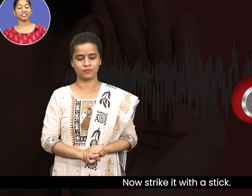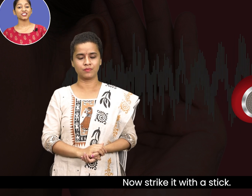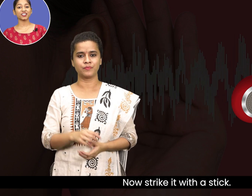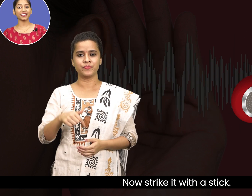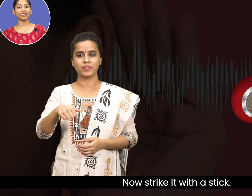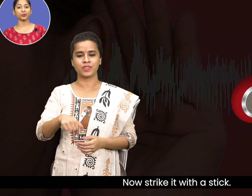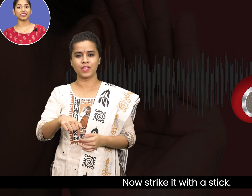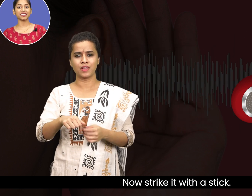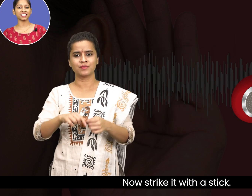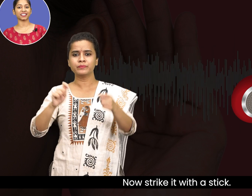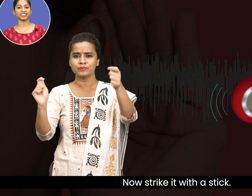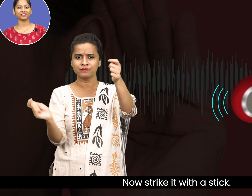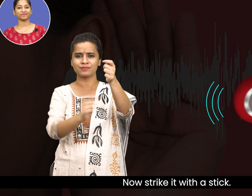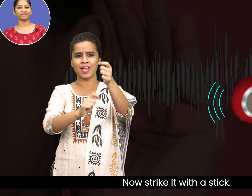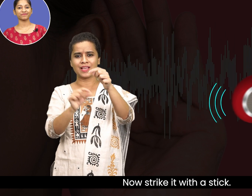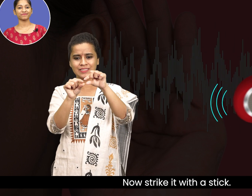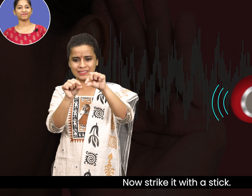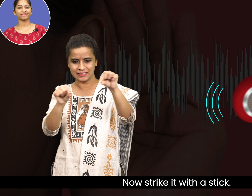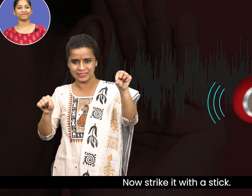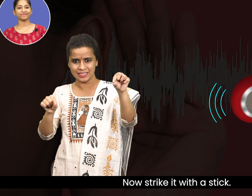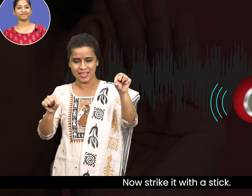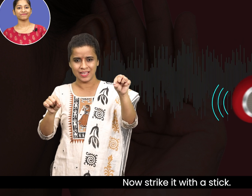Now strike it with a stick.